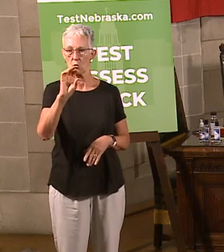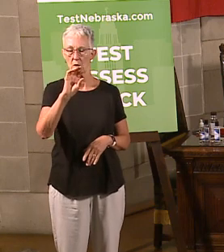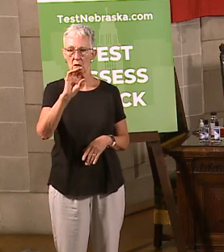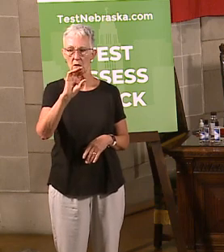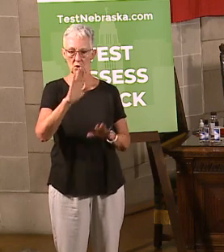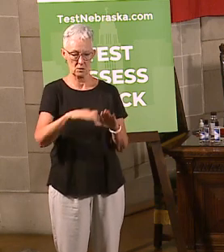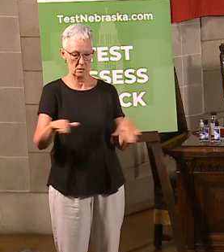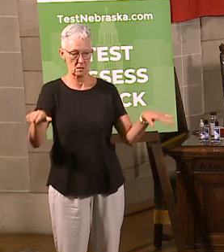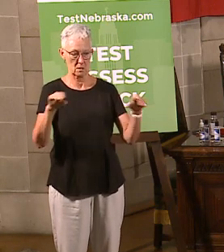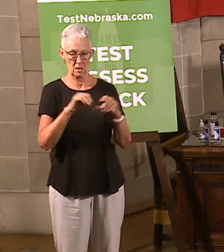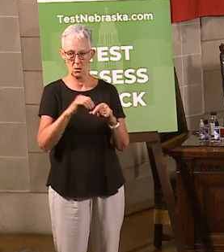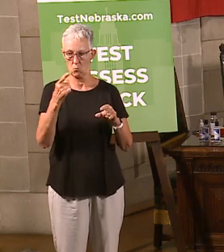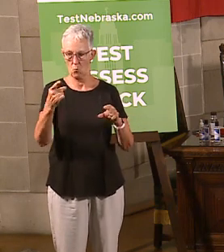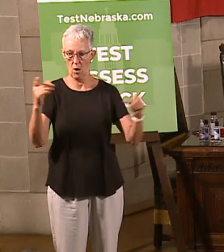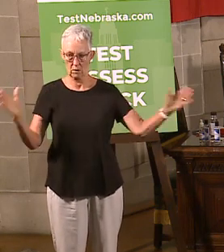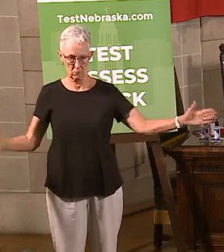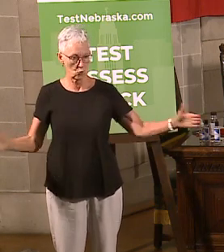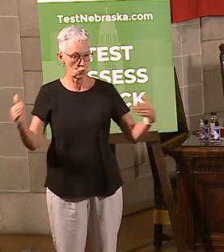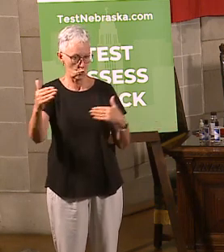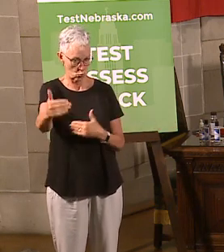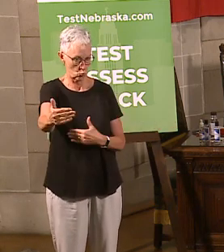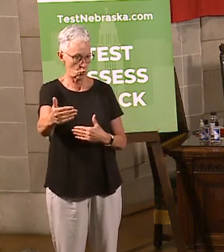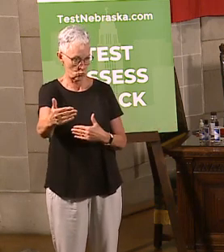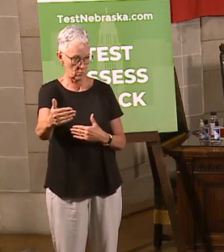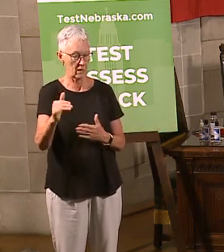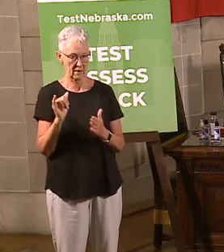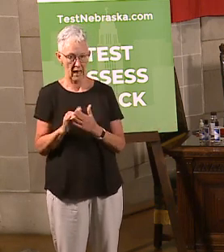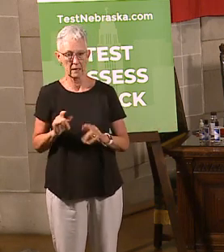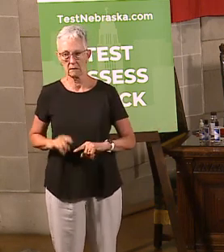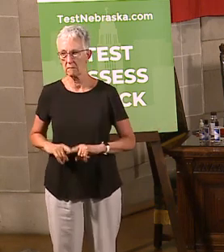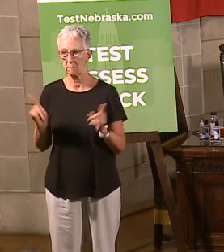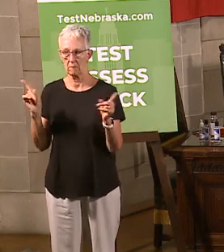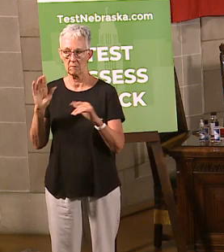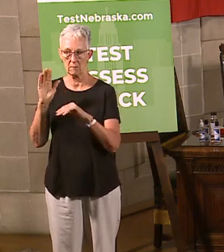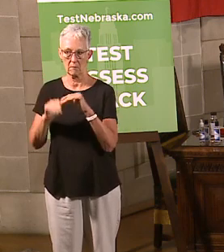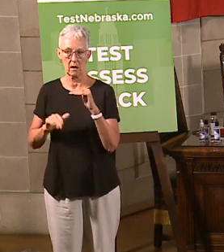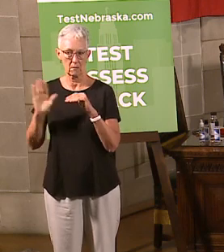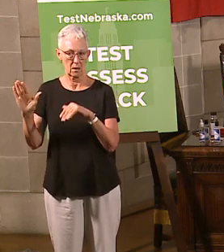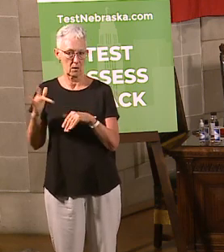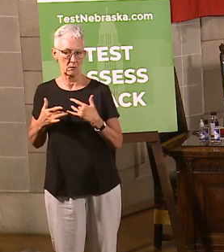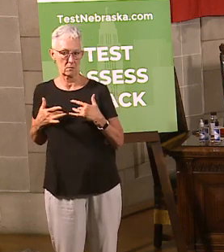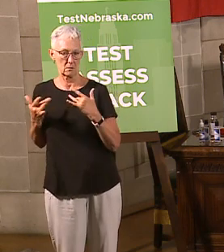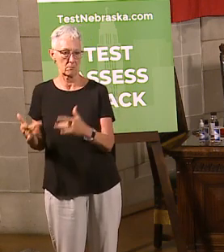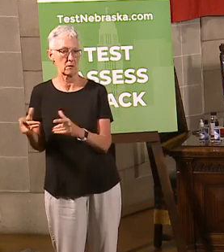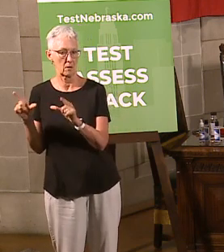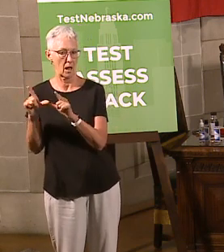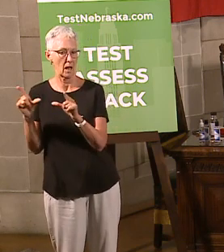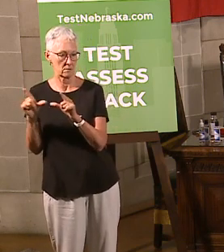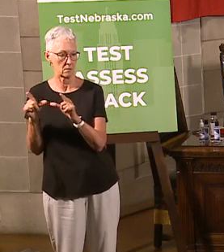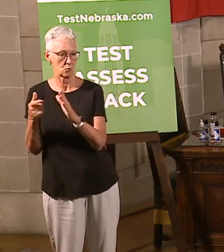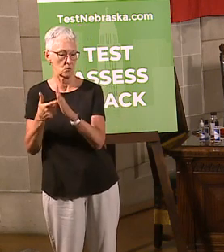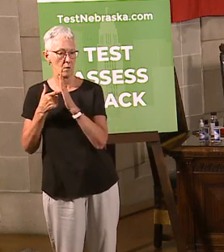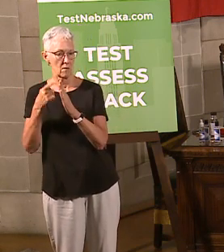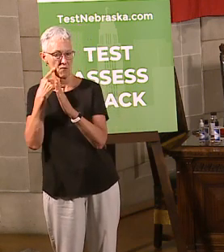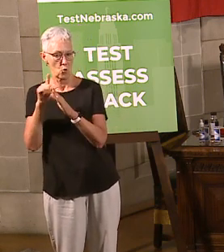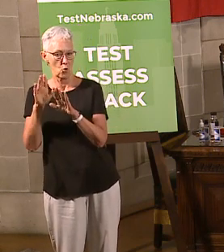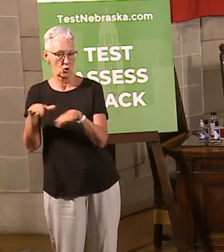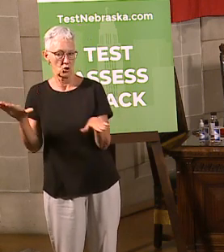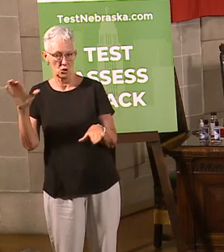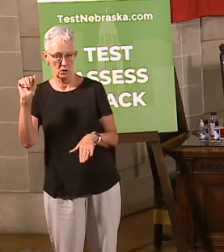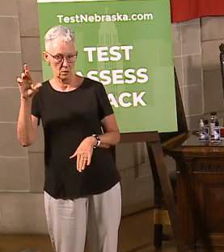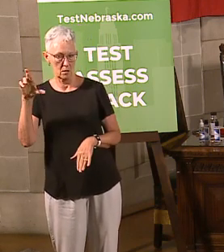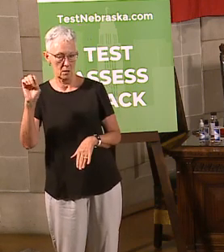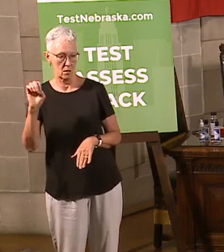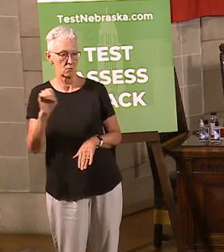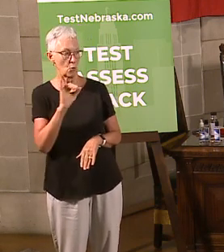be the child care guidelines. That is different from the typical licensing that we have, but that'll be what child care will be able to go to